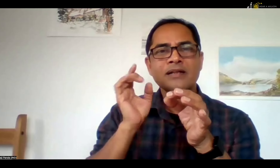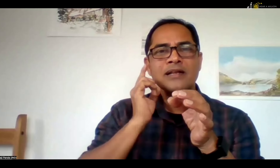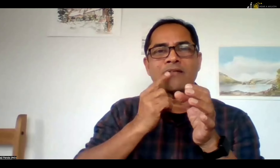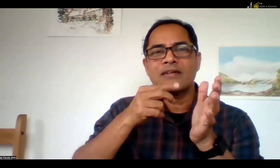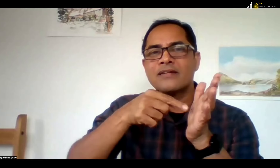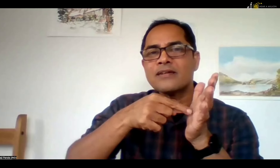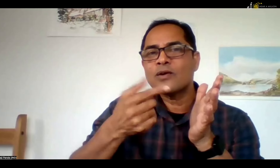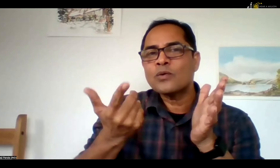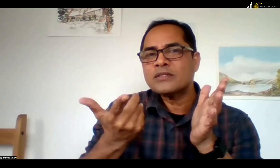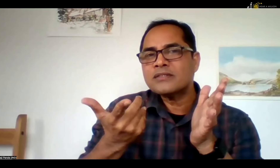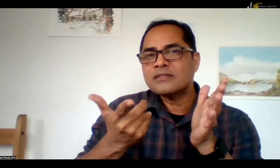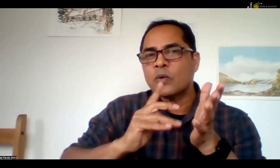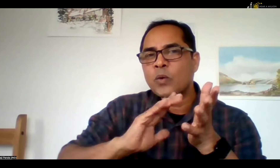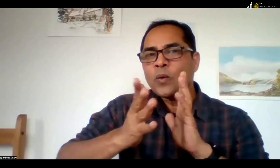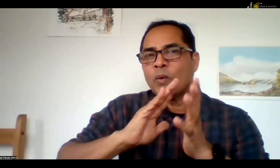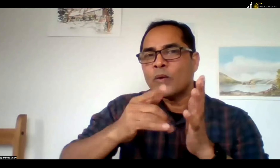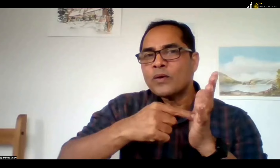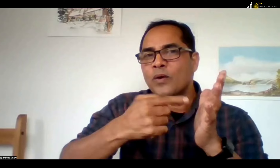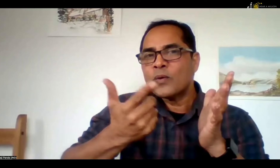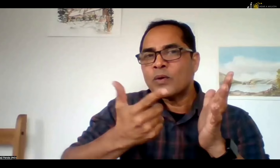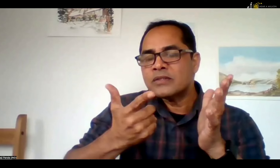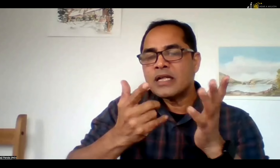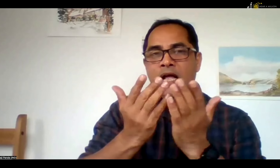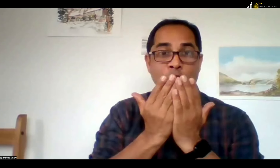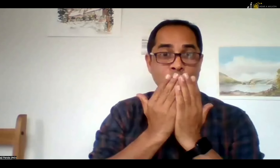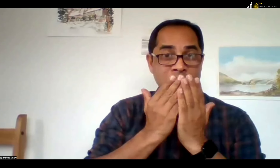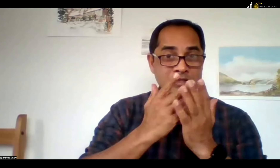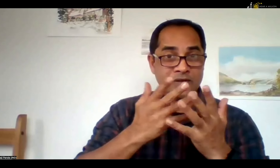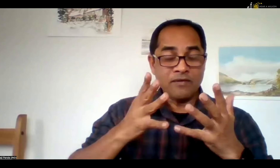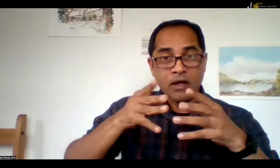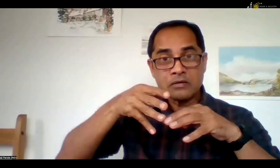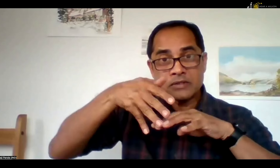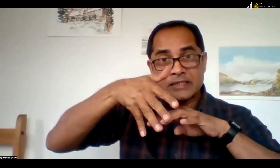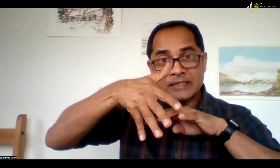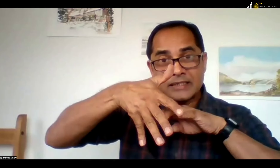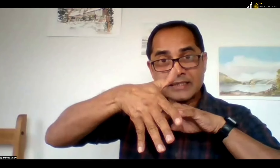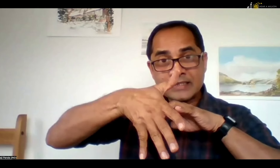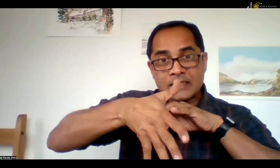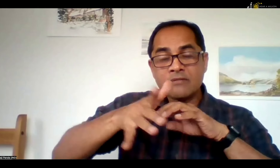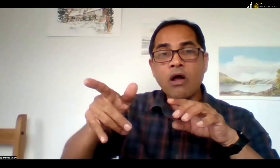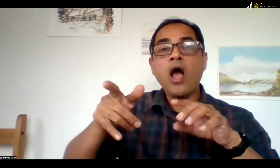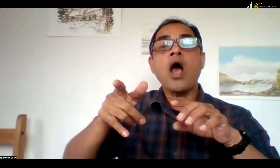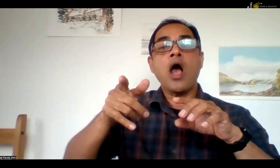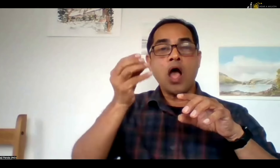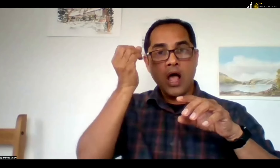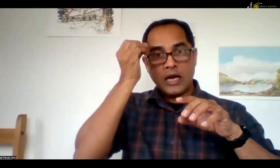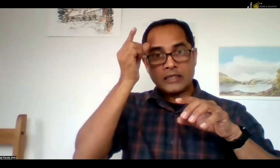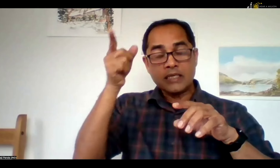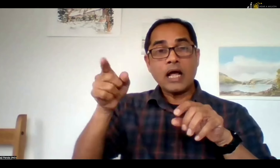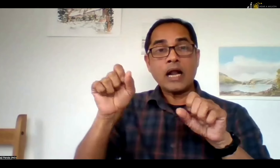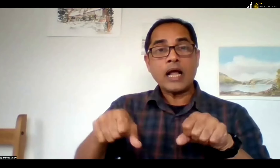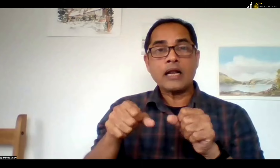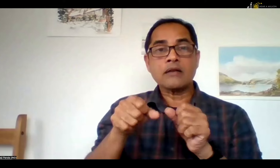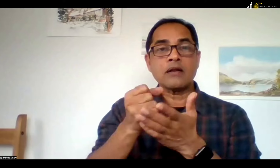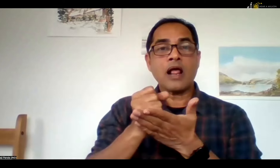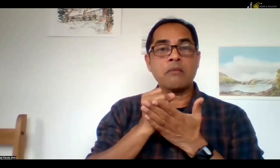deaf education. We have to start meeting these people. We have to tell them about the importance of sign language, importance of,